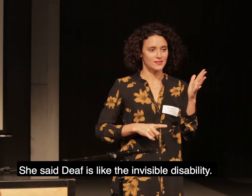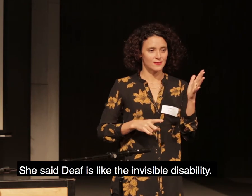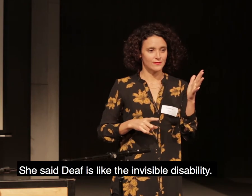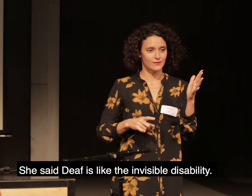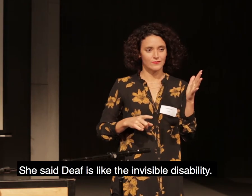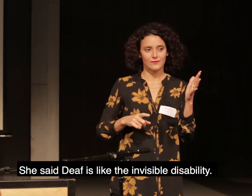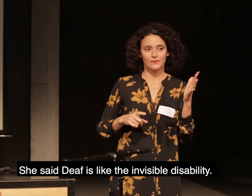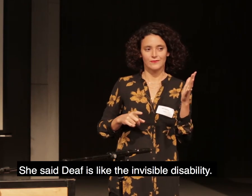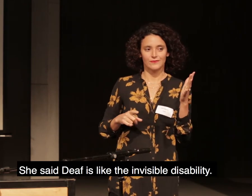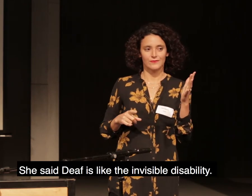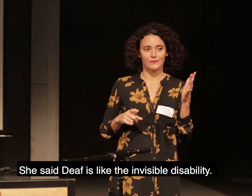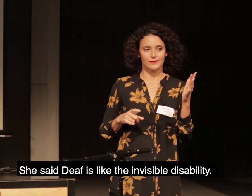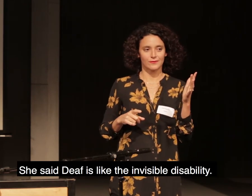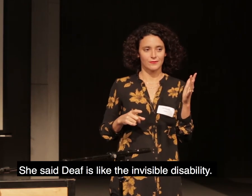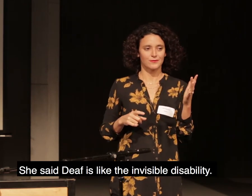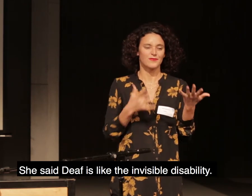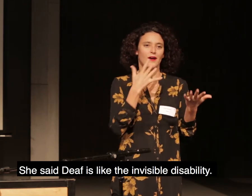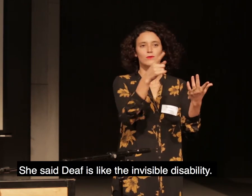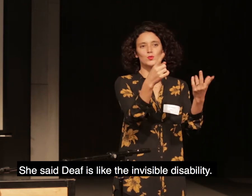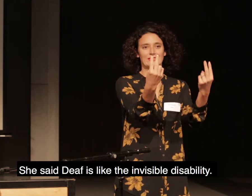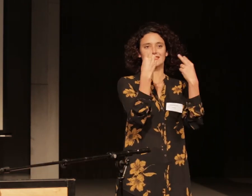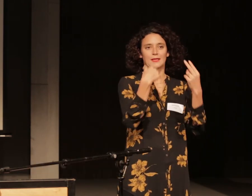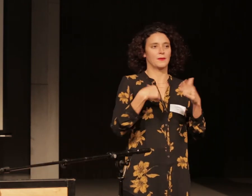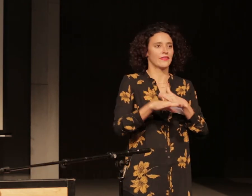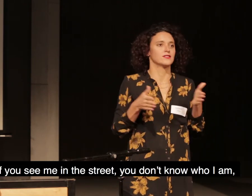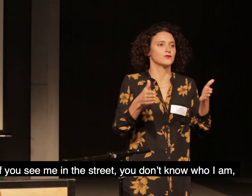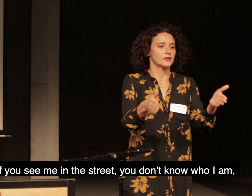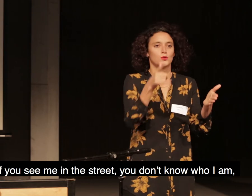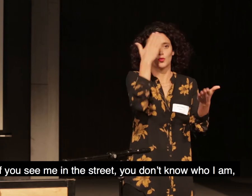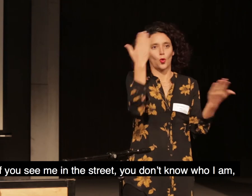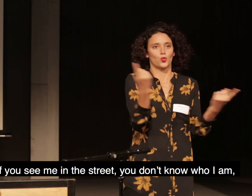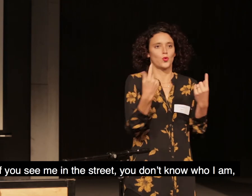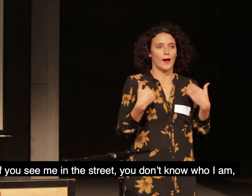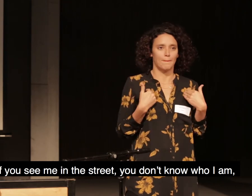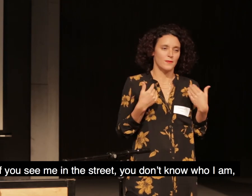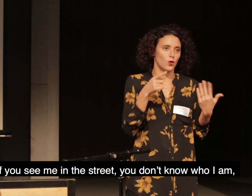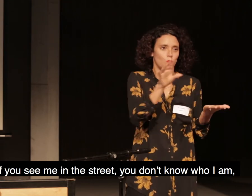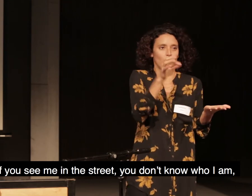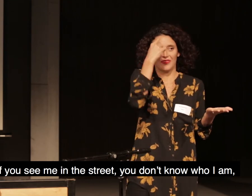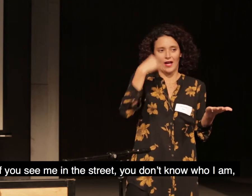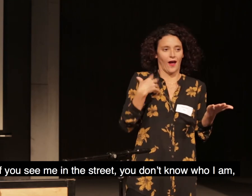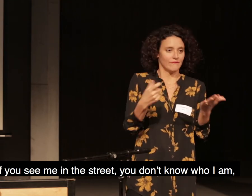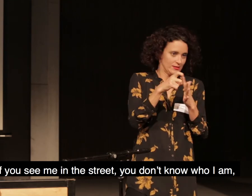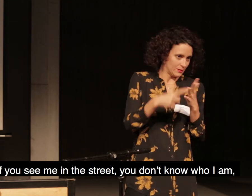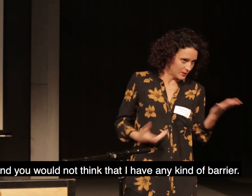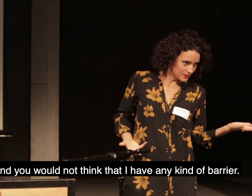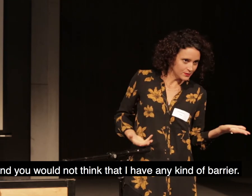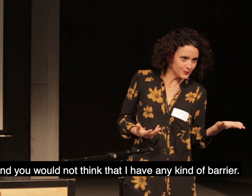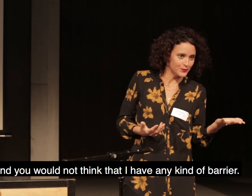She said, deaf is like the invisible disability. If you see me in the street, you don't know who I am, and you would not